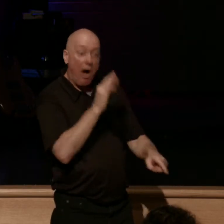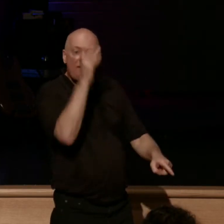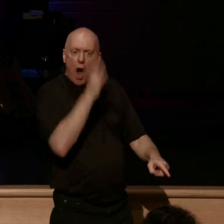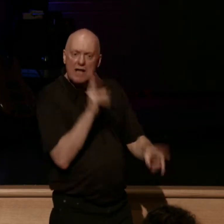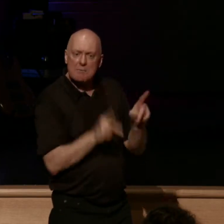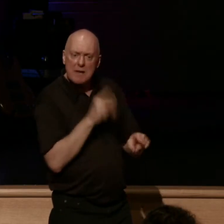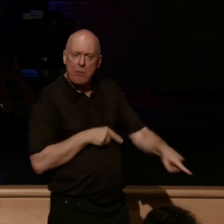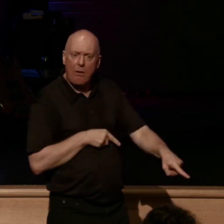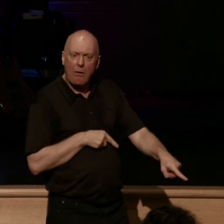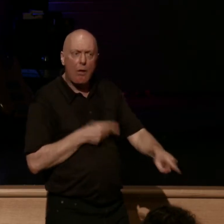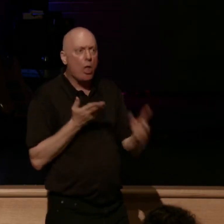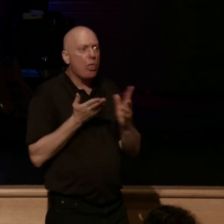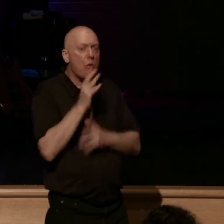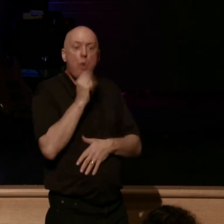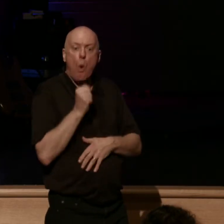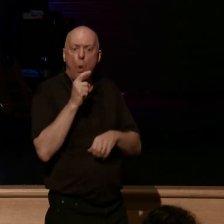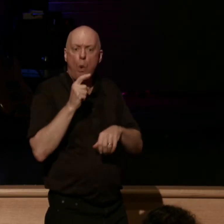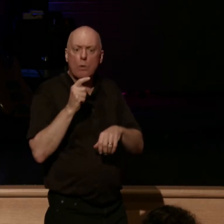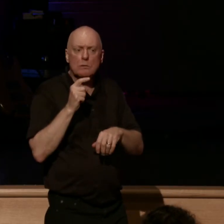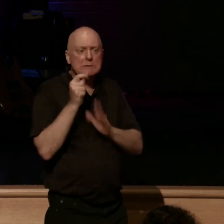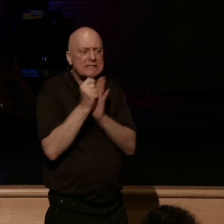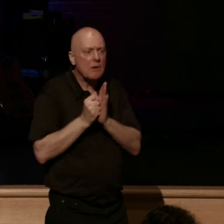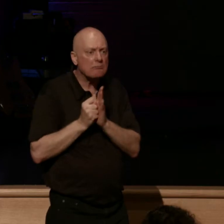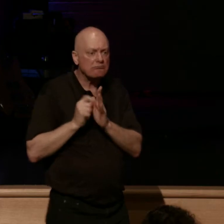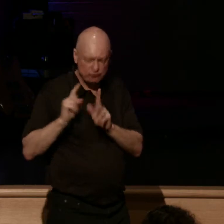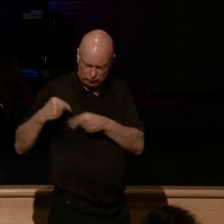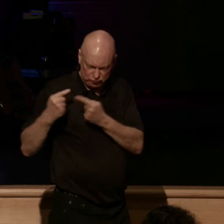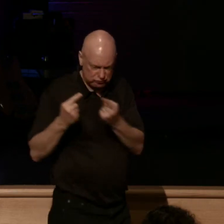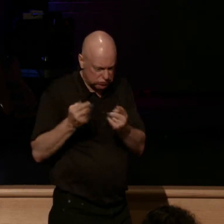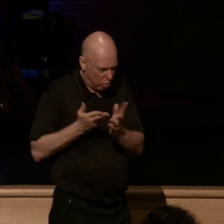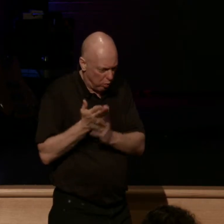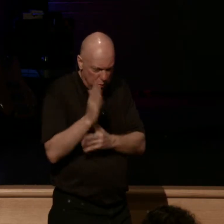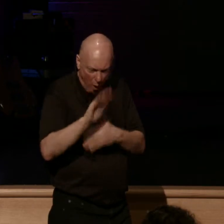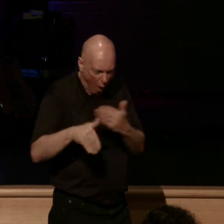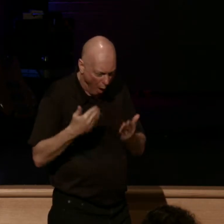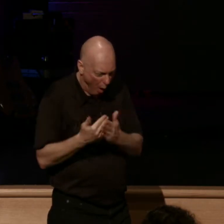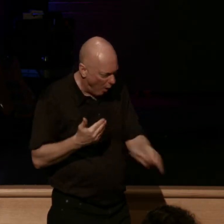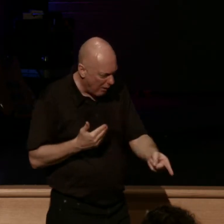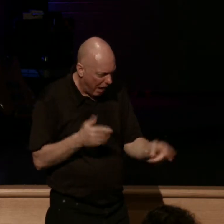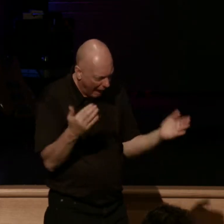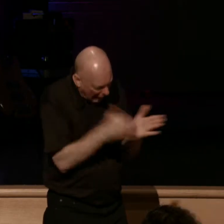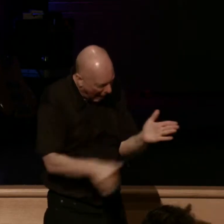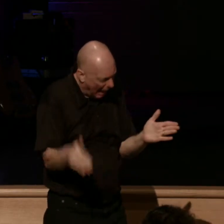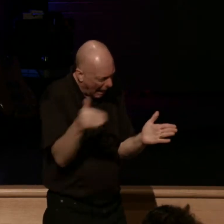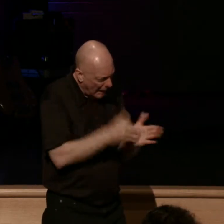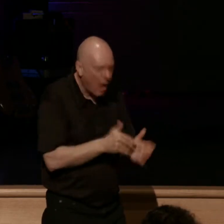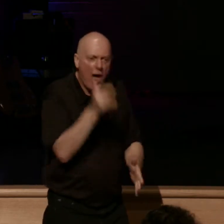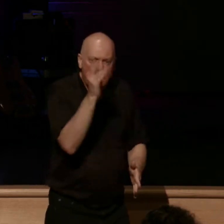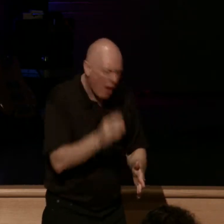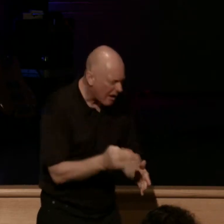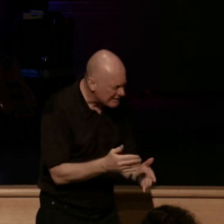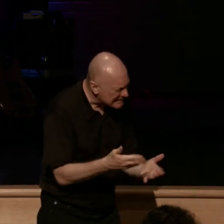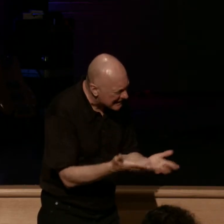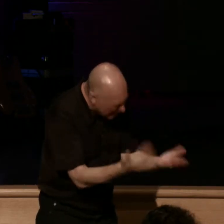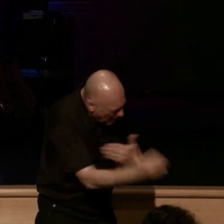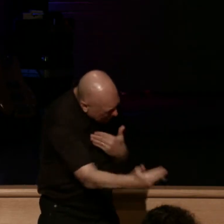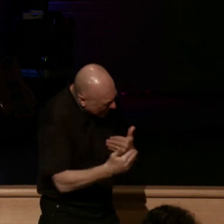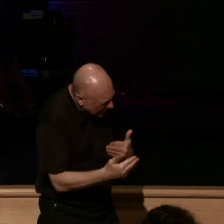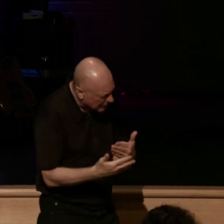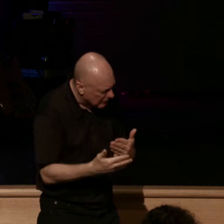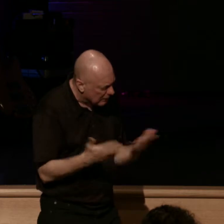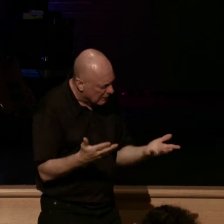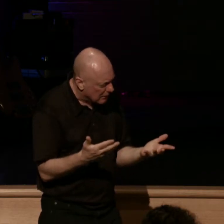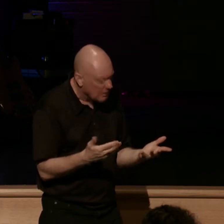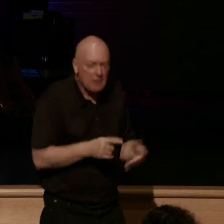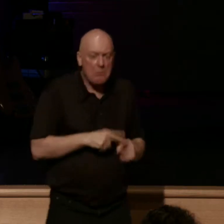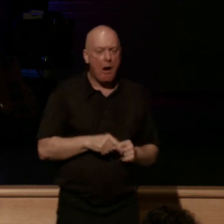God's people all throughout the Old Testament. It's just this pattern of God calling, drawing near the people, but then they